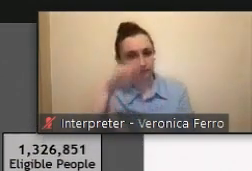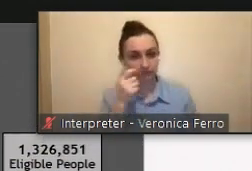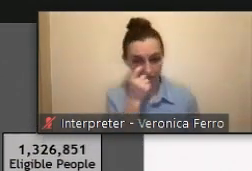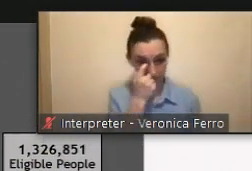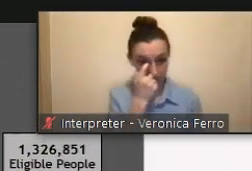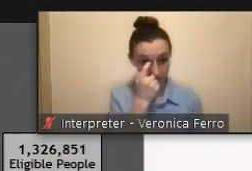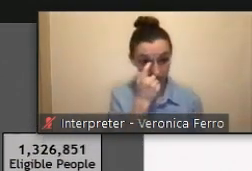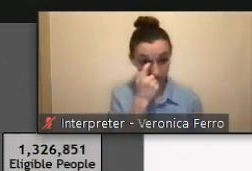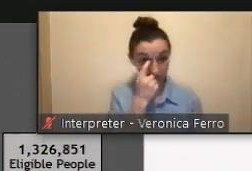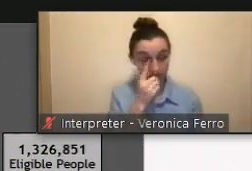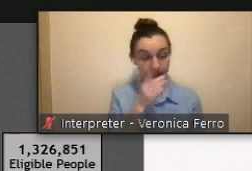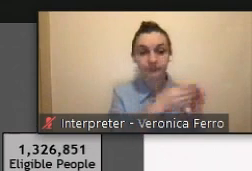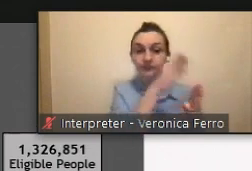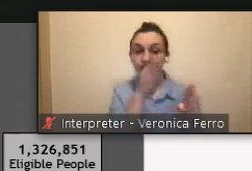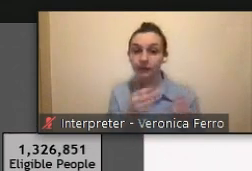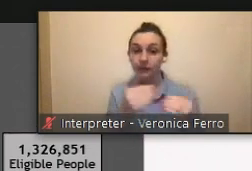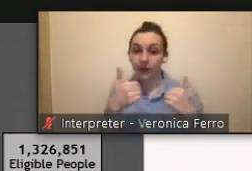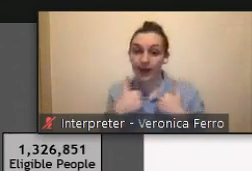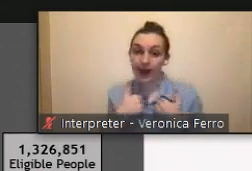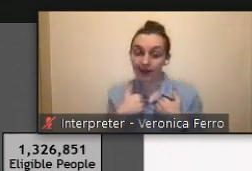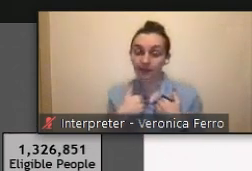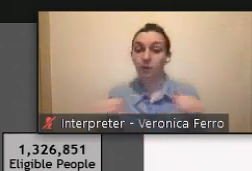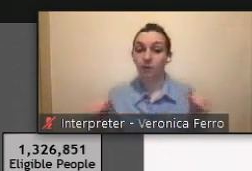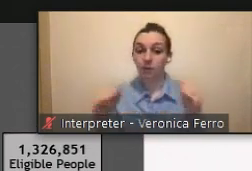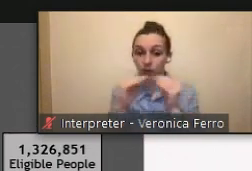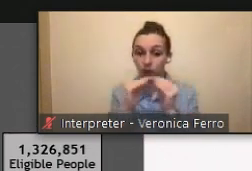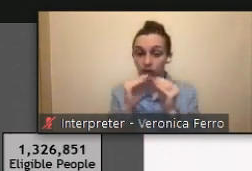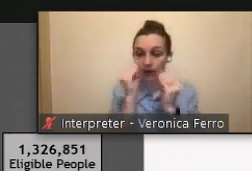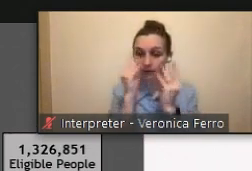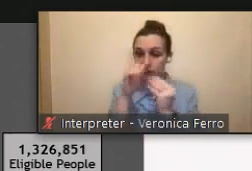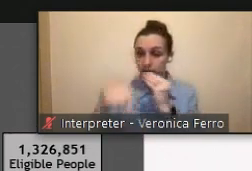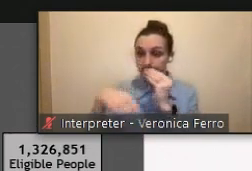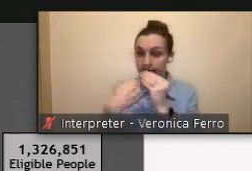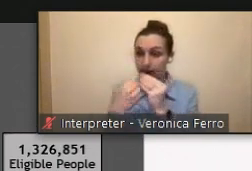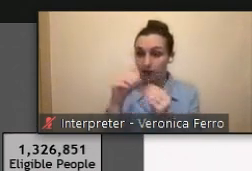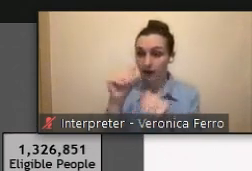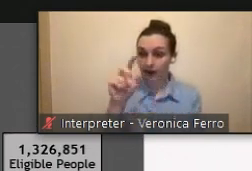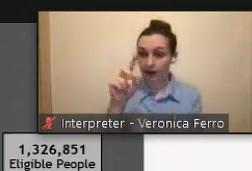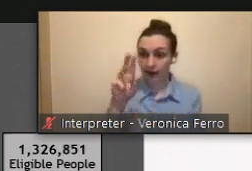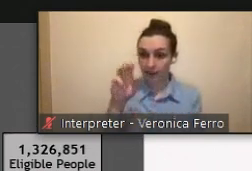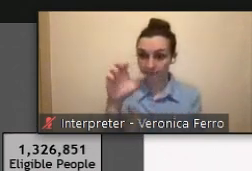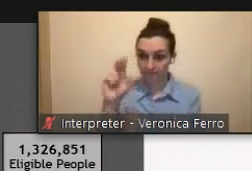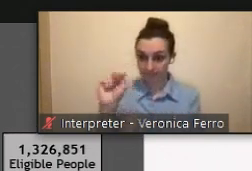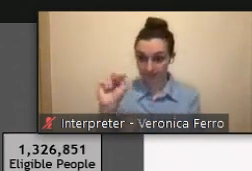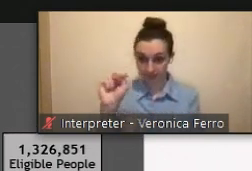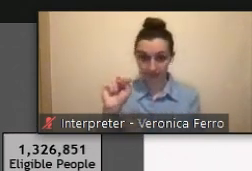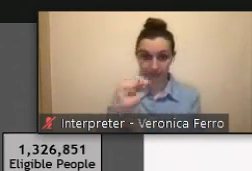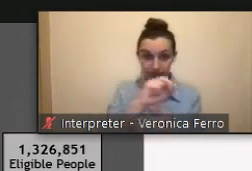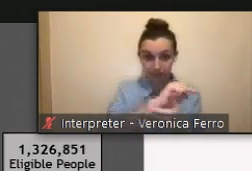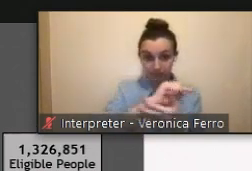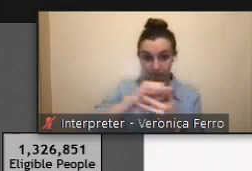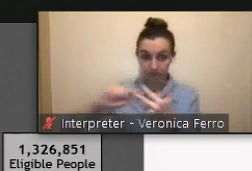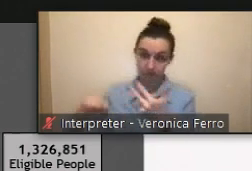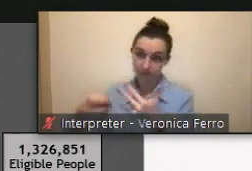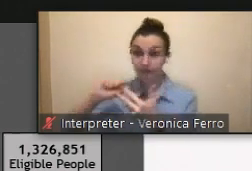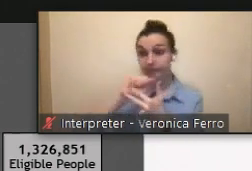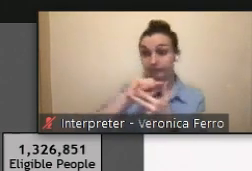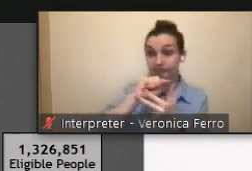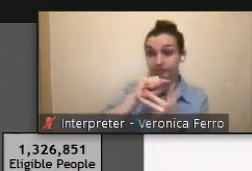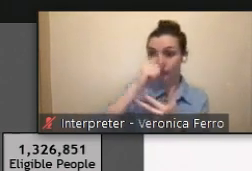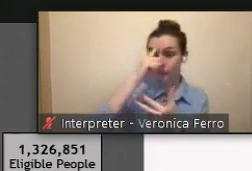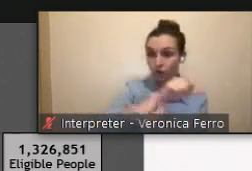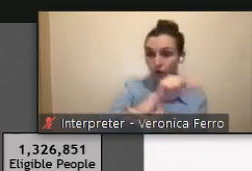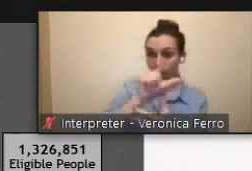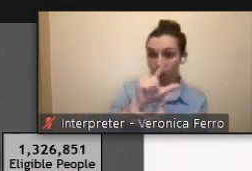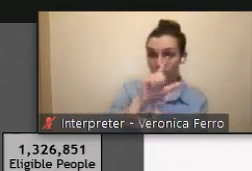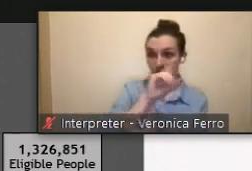broken out administration into 3 different categories now. We have the first category as administration of all doses. This was previously what we just labeled